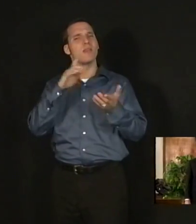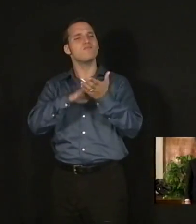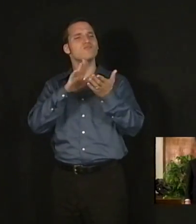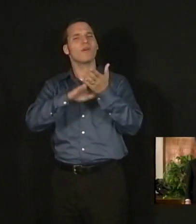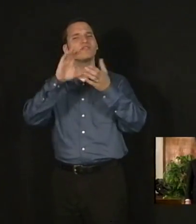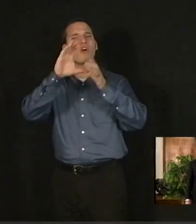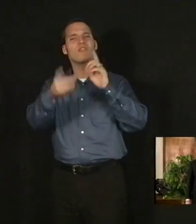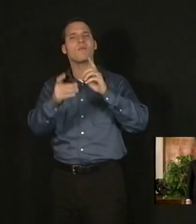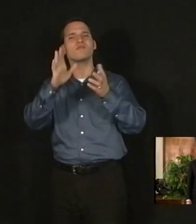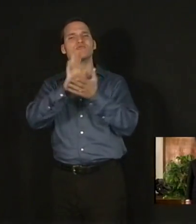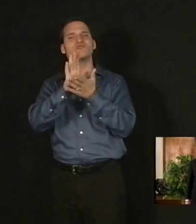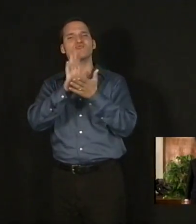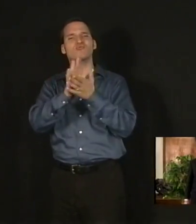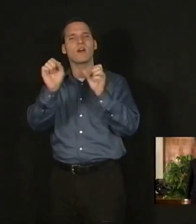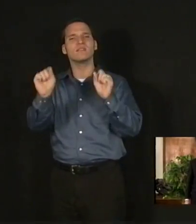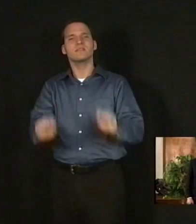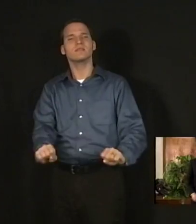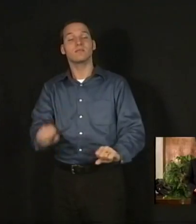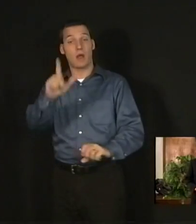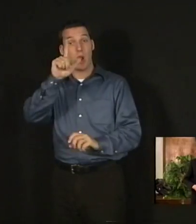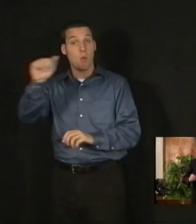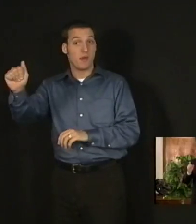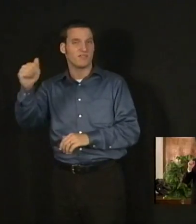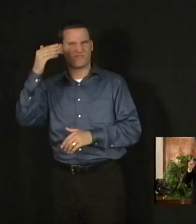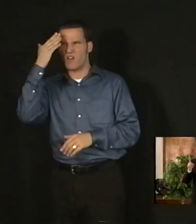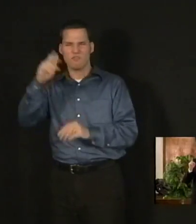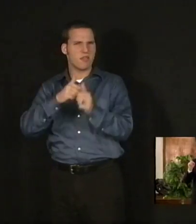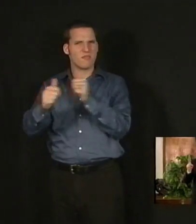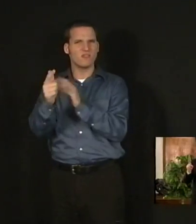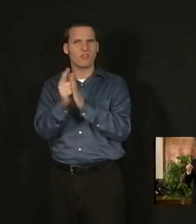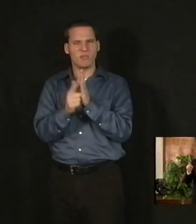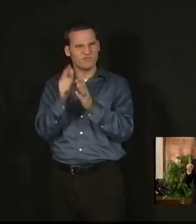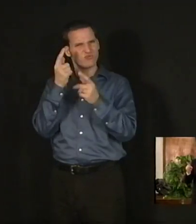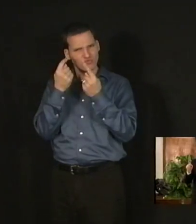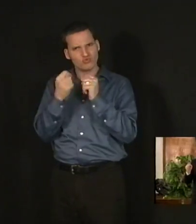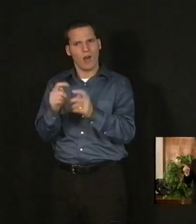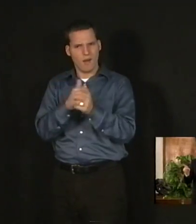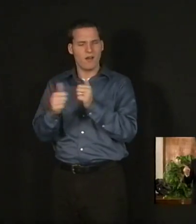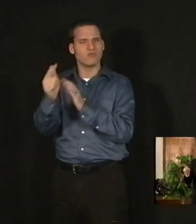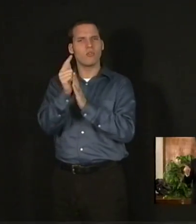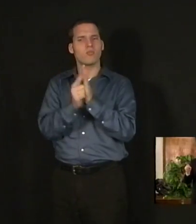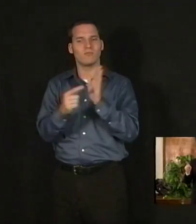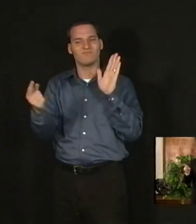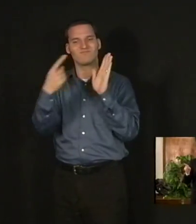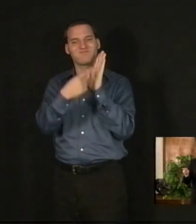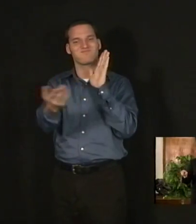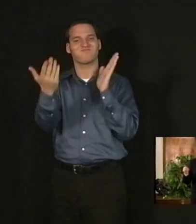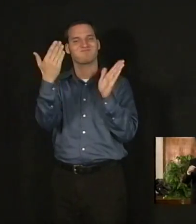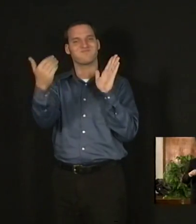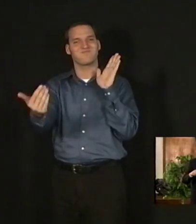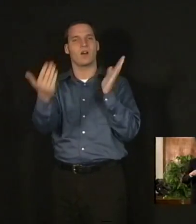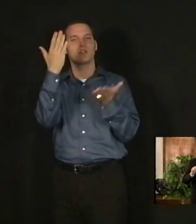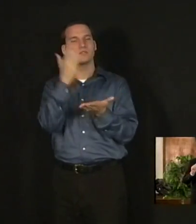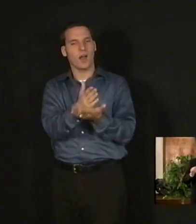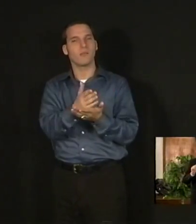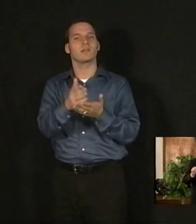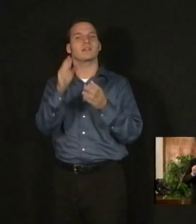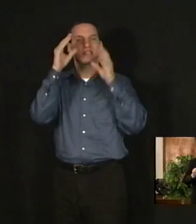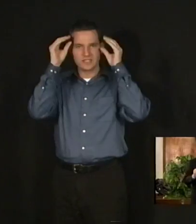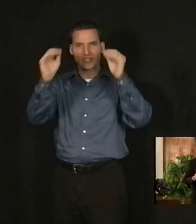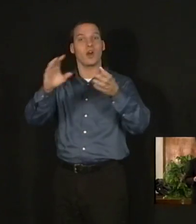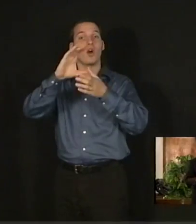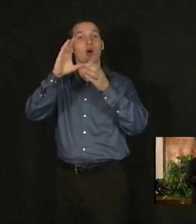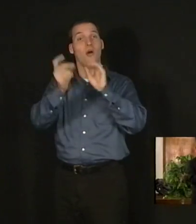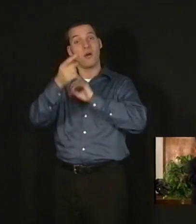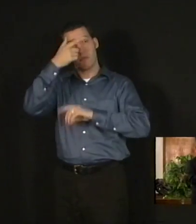And yet they praise Darwin in our school system. Louisiana, I don't know if they got it passed or not. They were working on a bill to ban the teaching of Darwin because